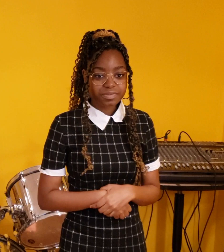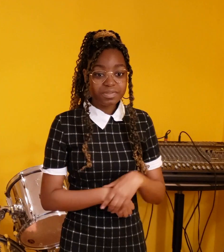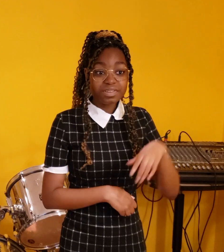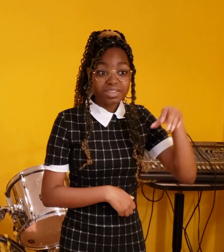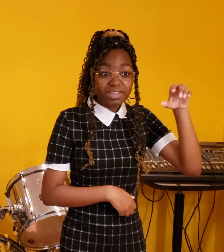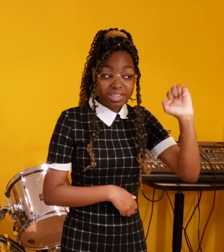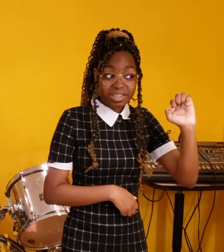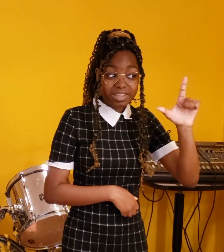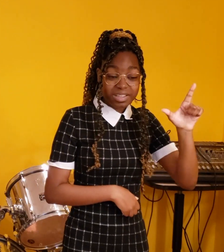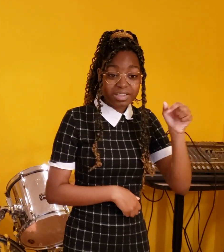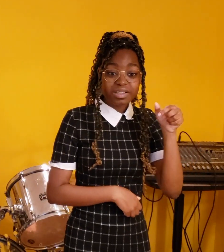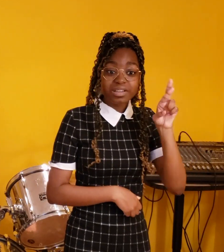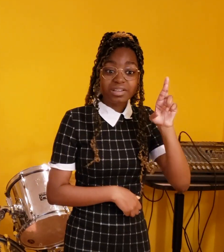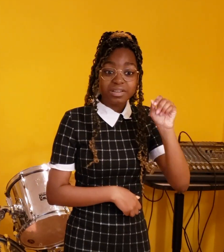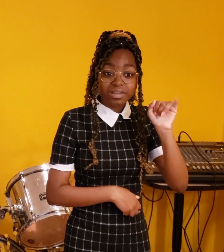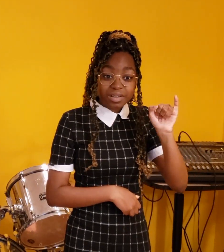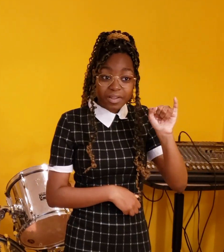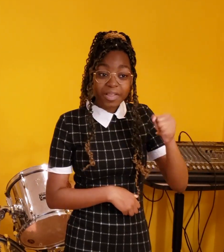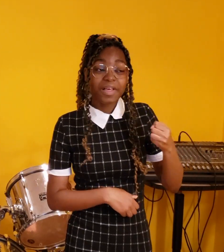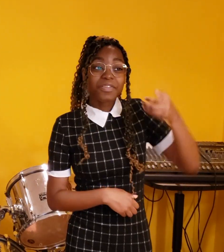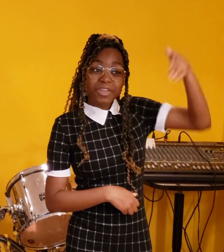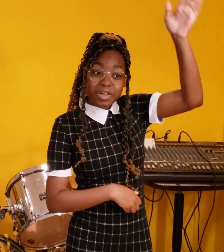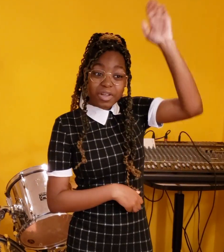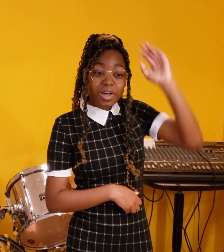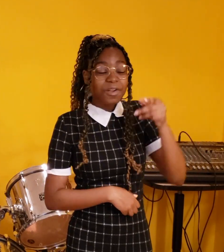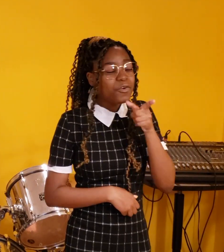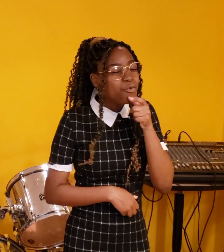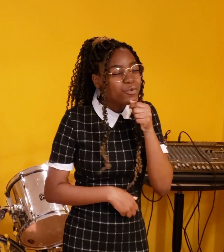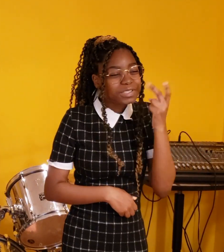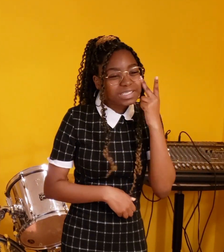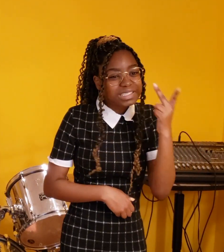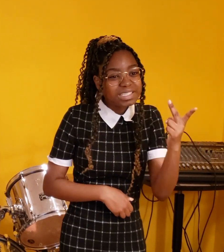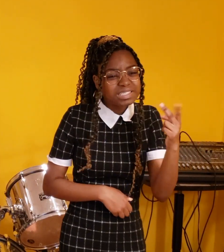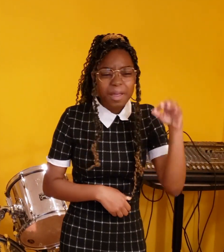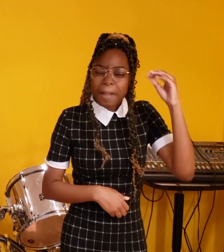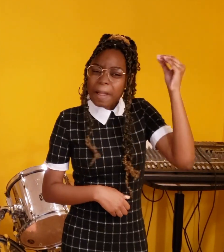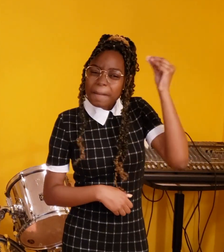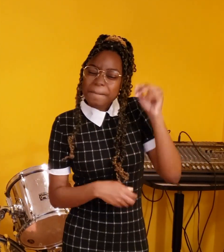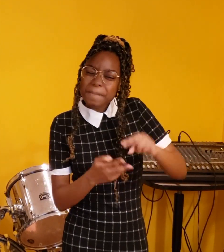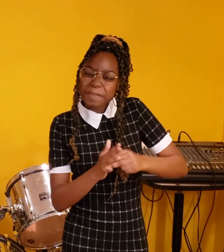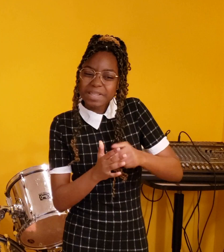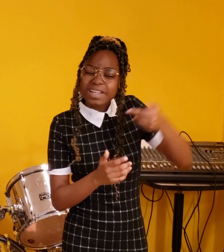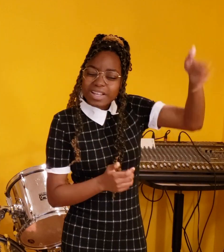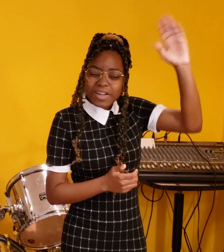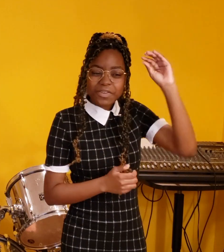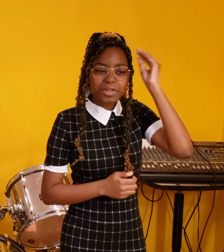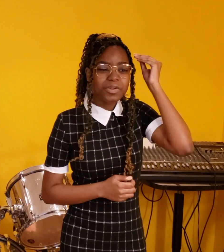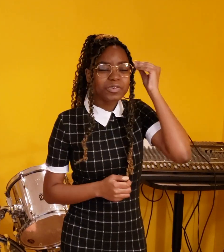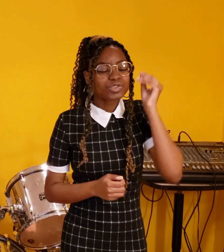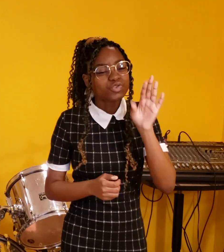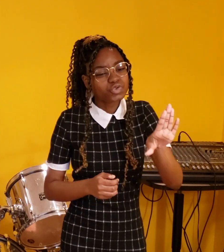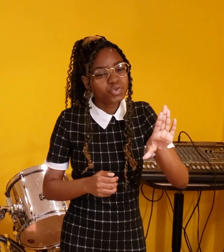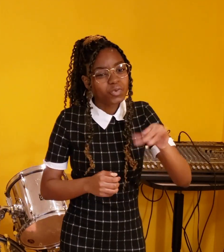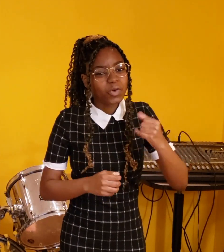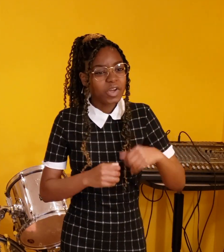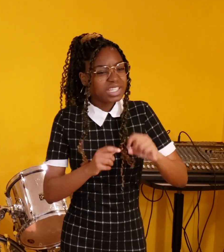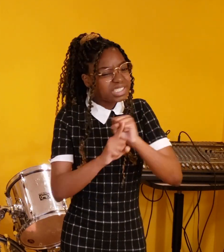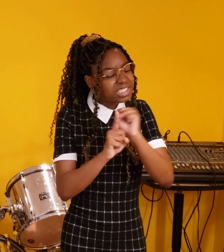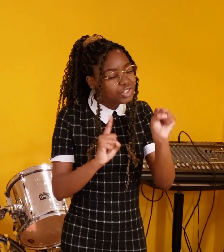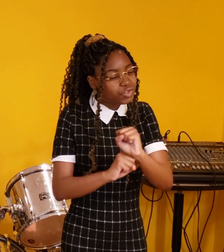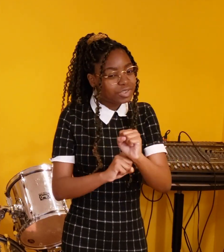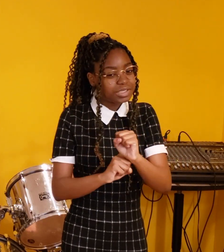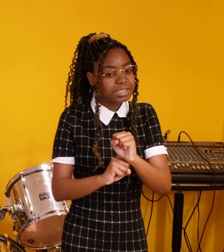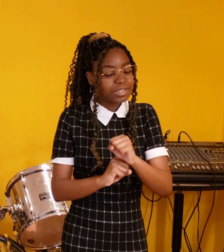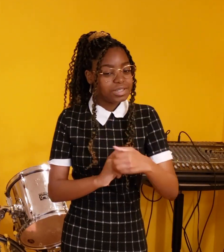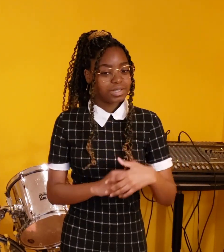sees, God sees your situation. God knows your situation. God knows what you're going through right now. El Roy, God who sees. So we see